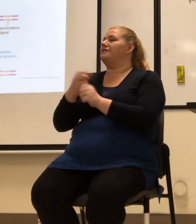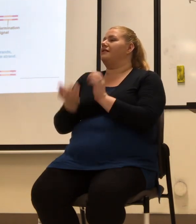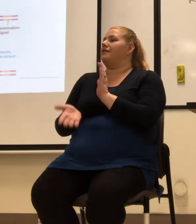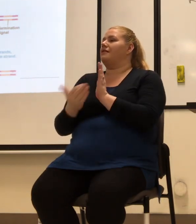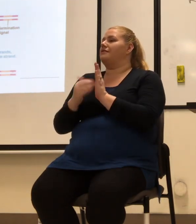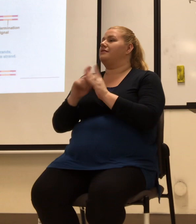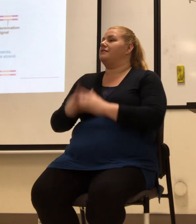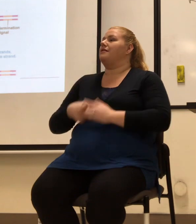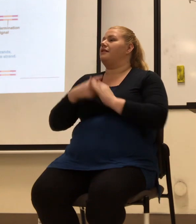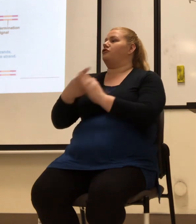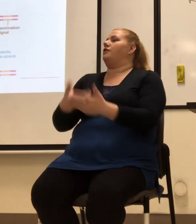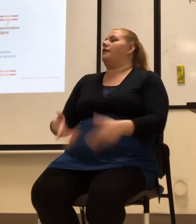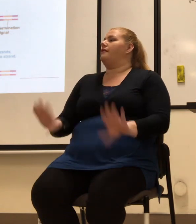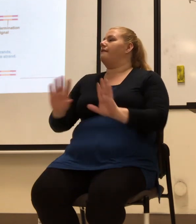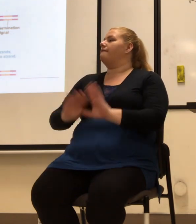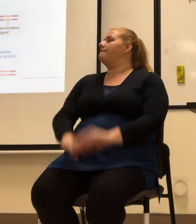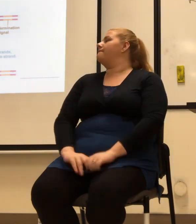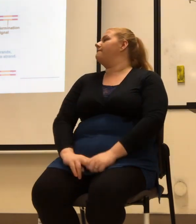initiated.